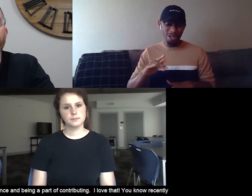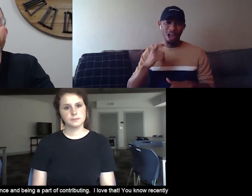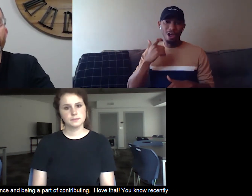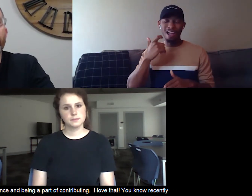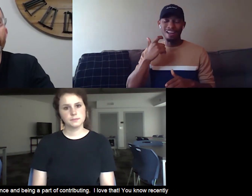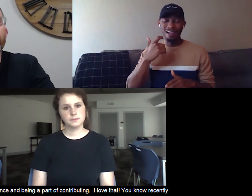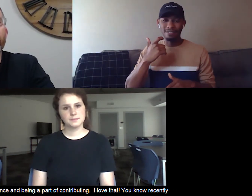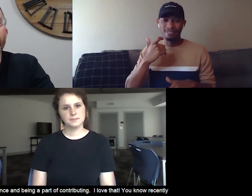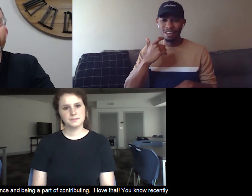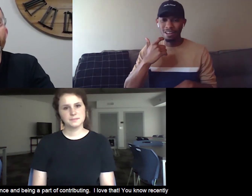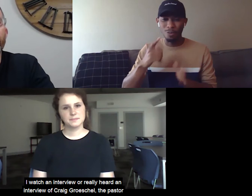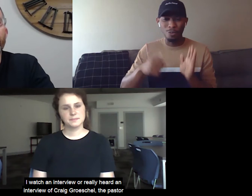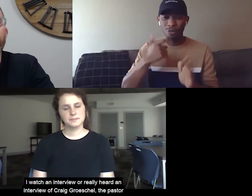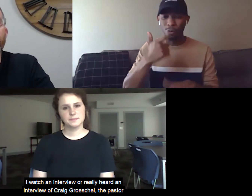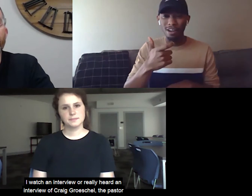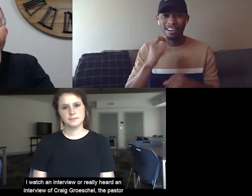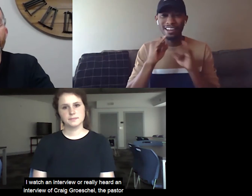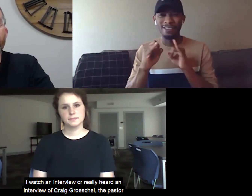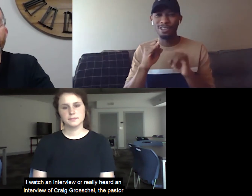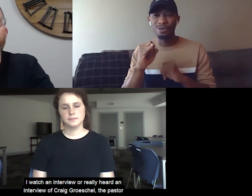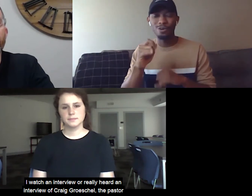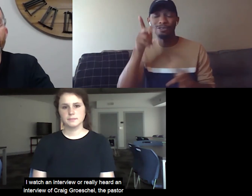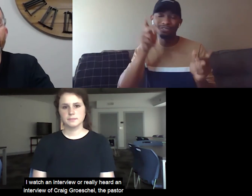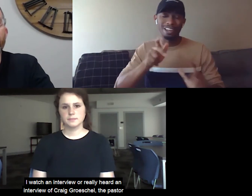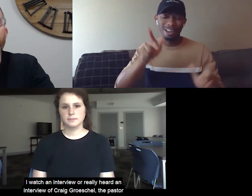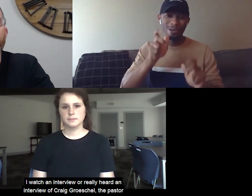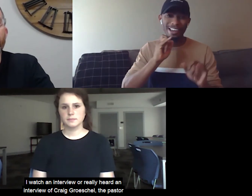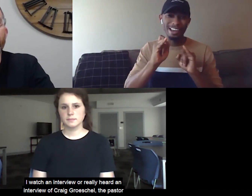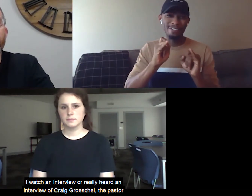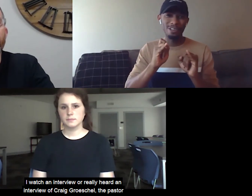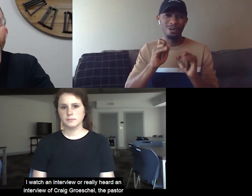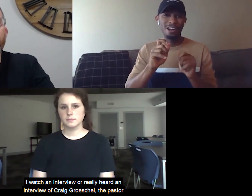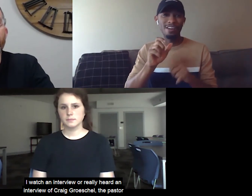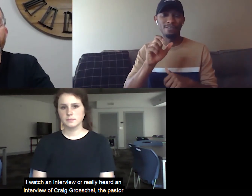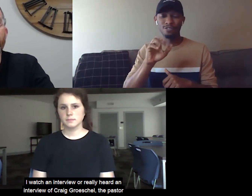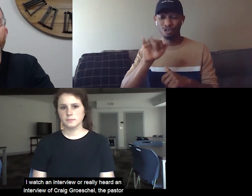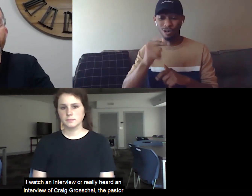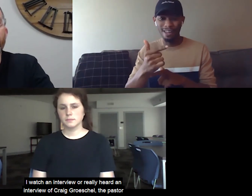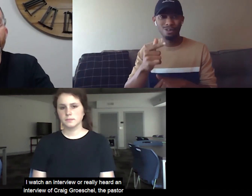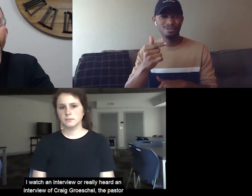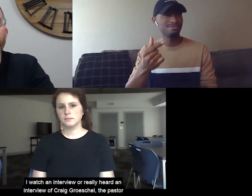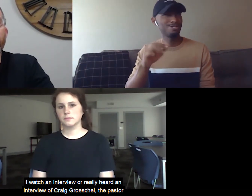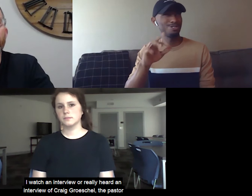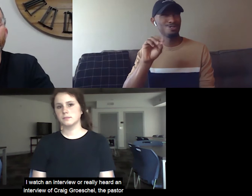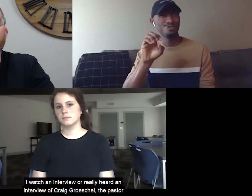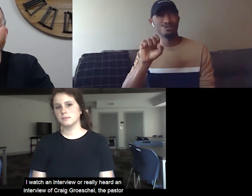love that. I once watched an interview, or really heard an interview of